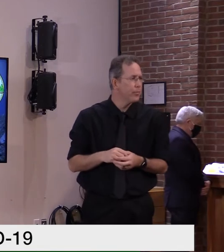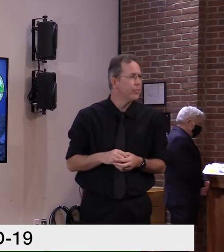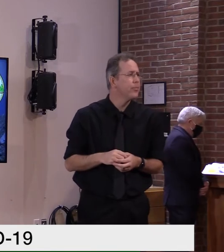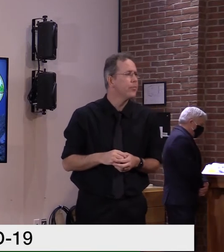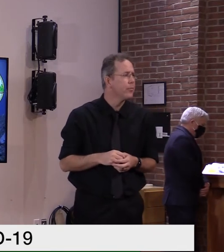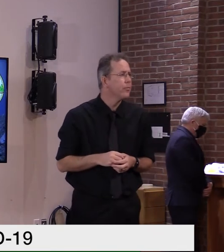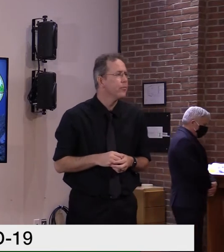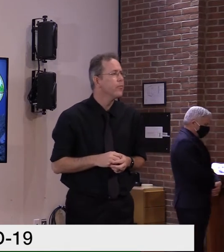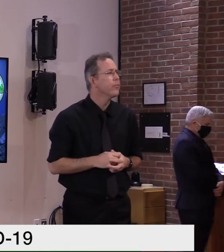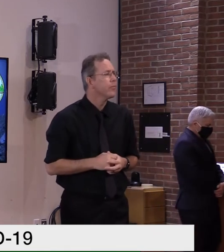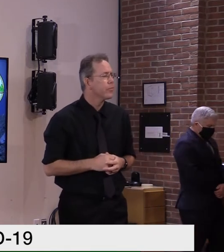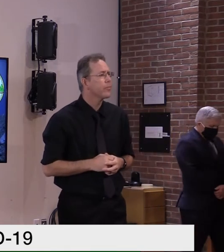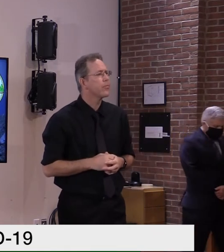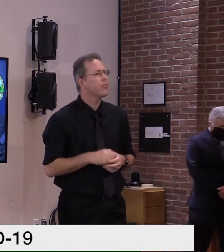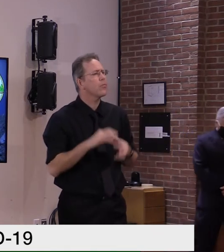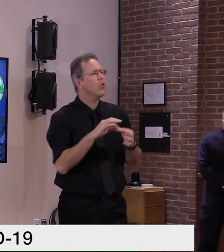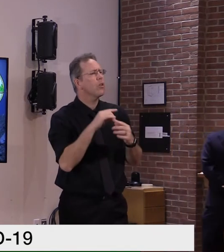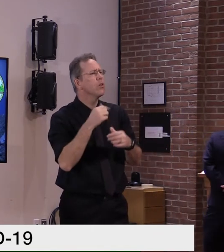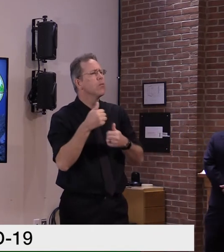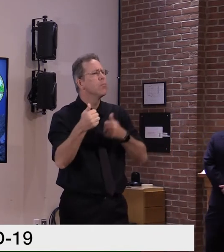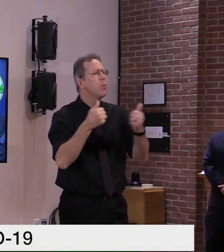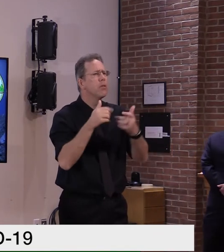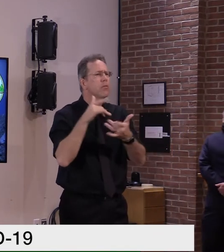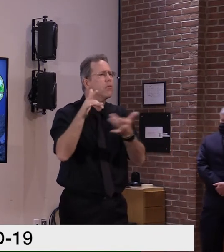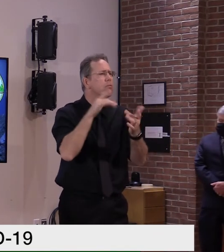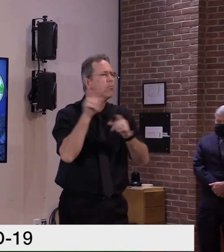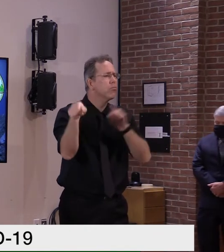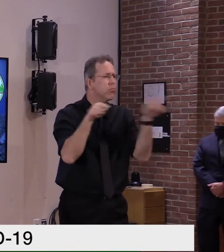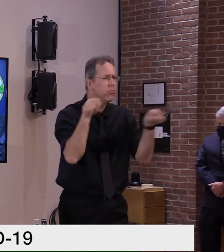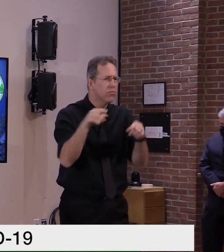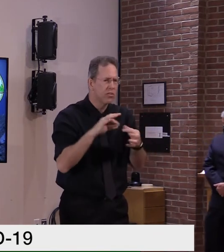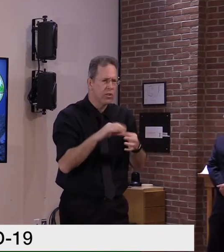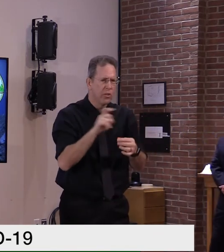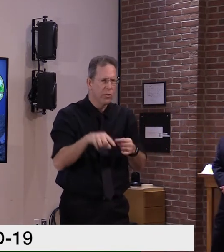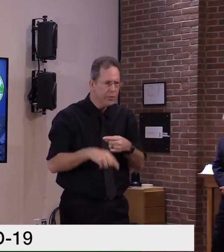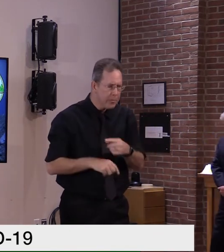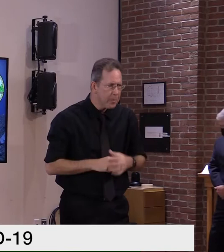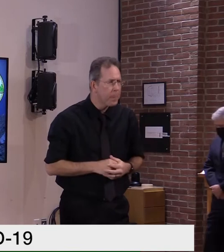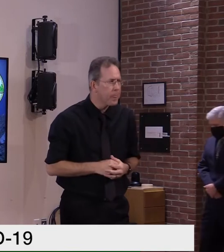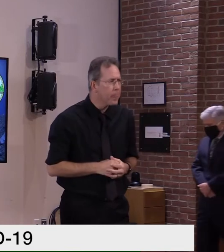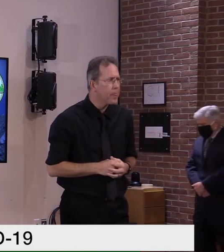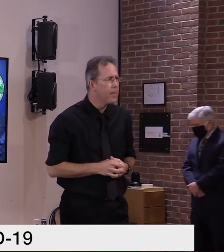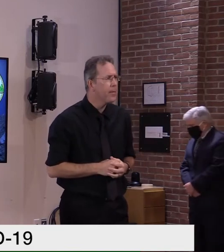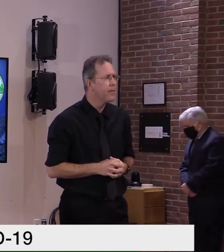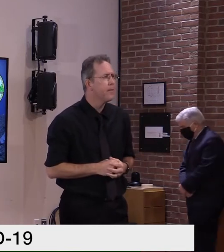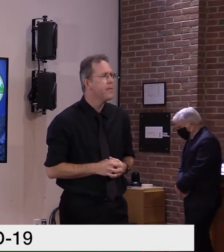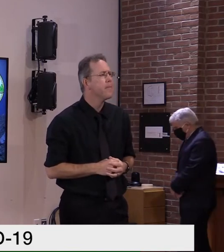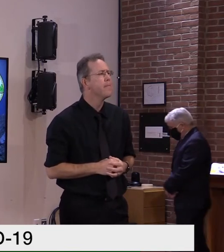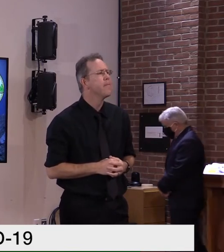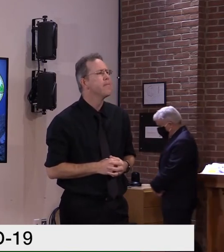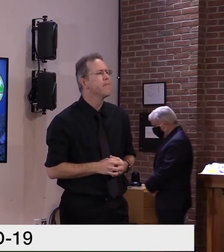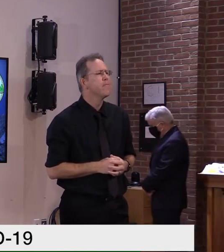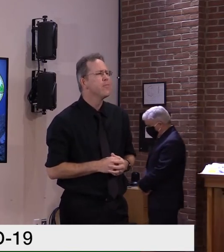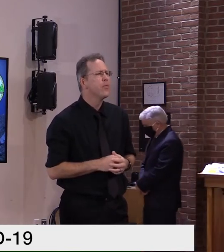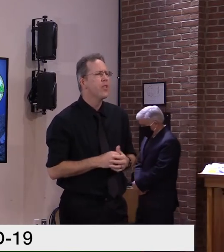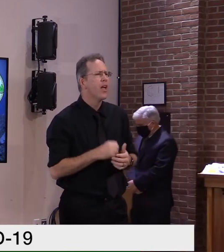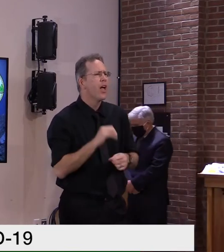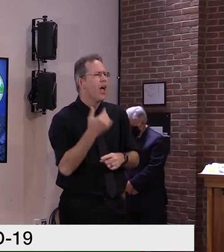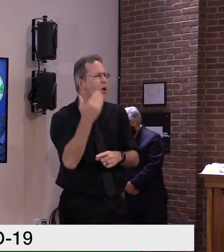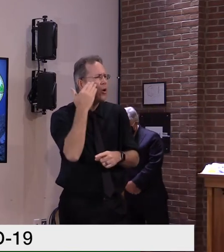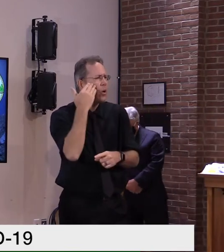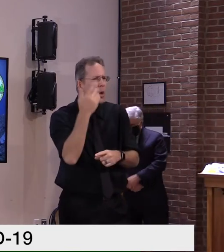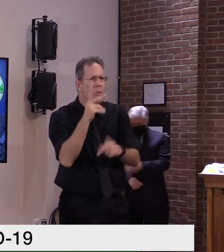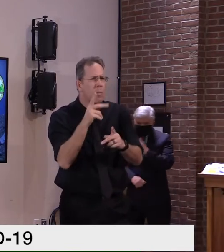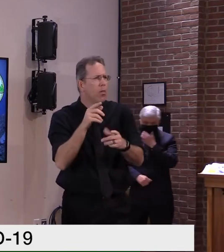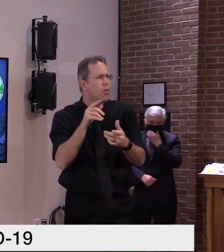I think you've talked about this some weeks back, but it's pretty interesting how you know that travel in and out was